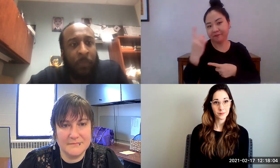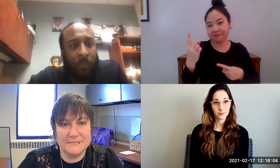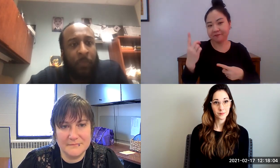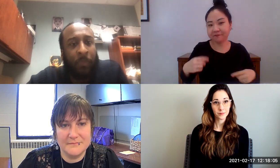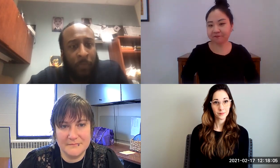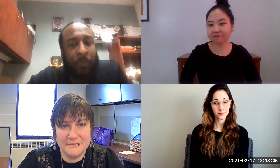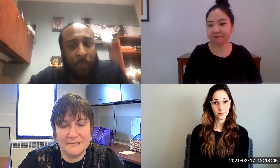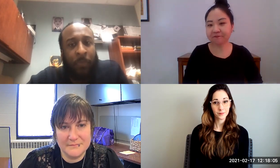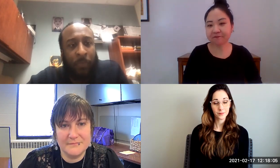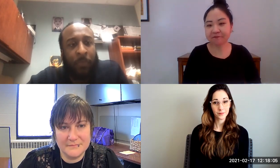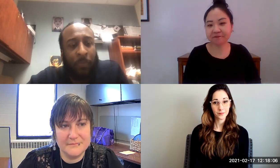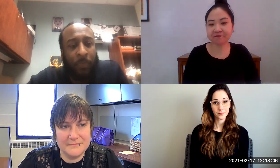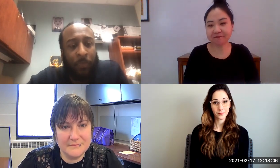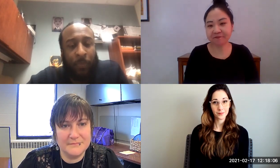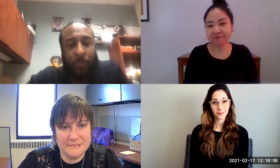today.